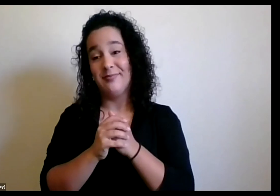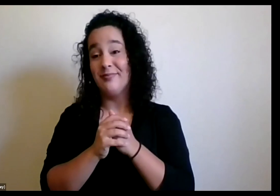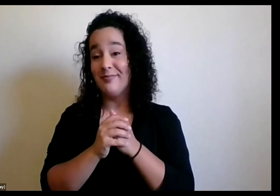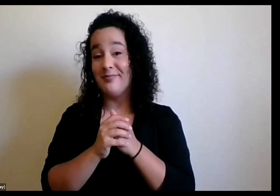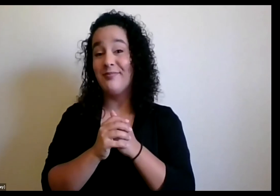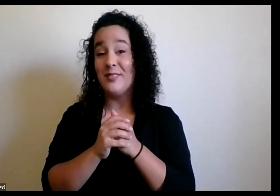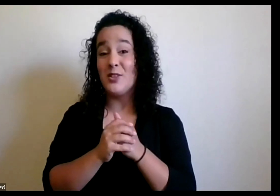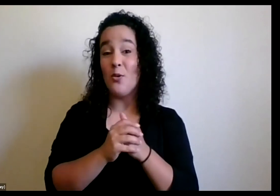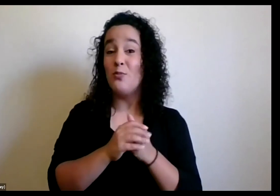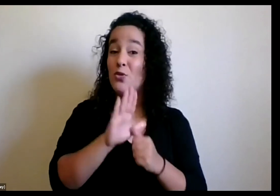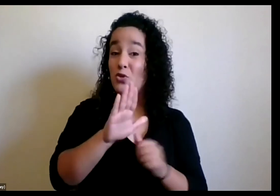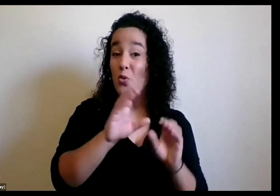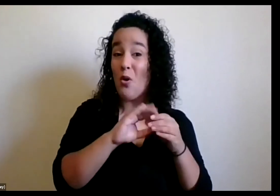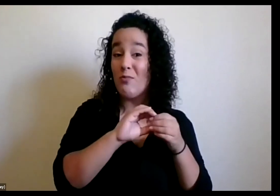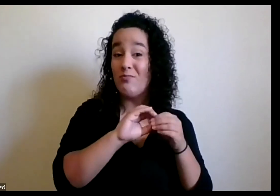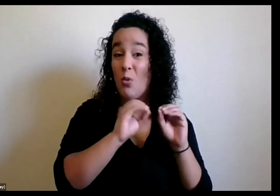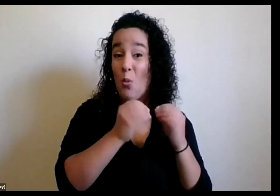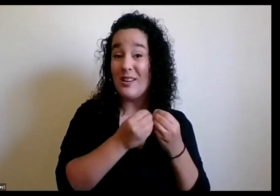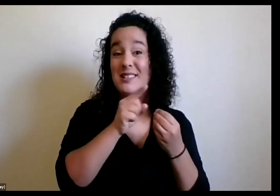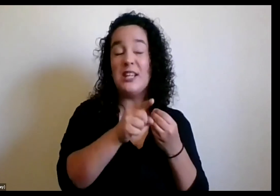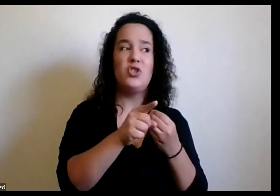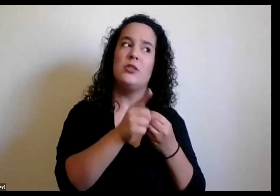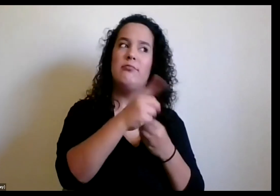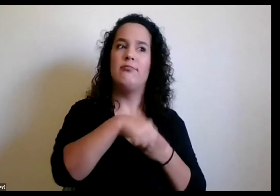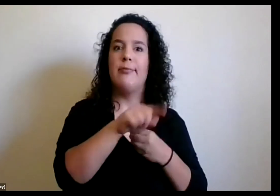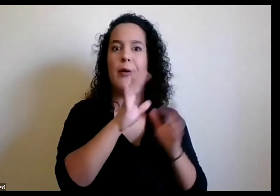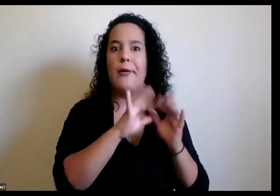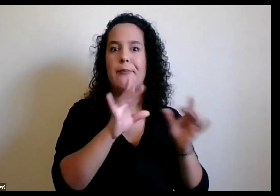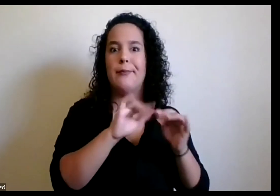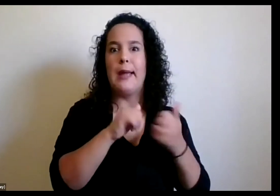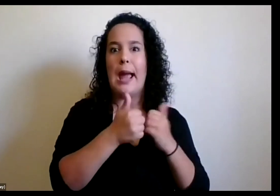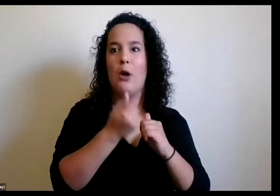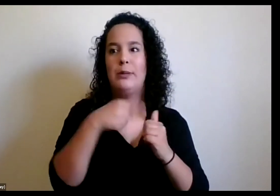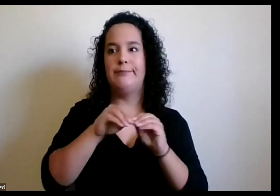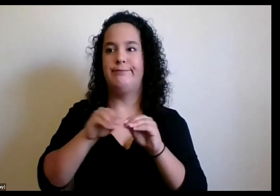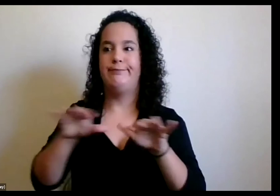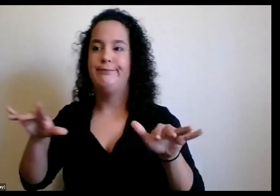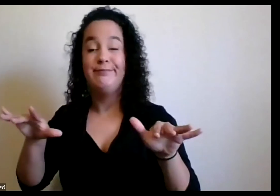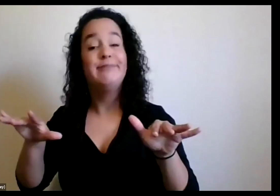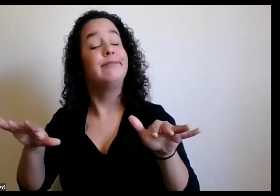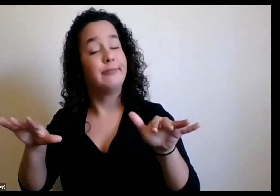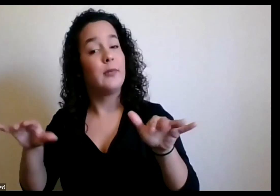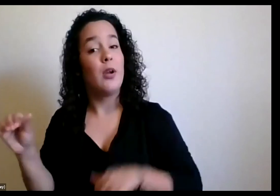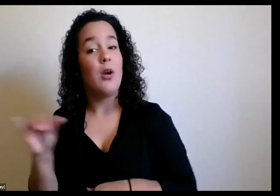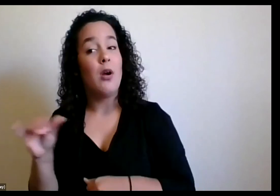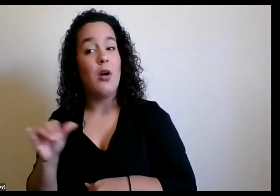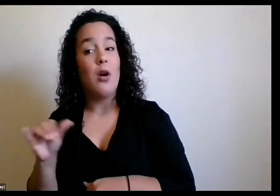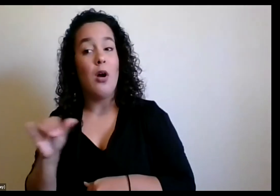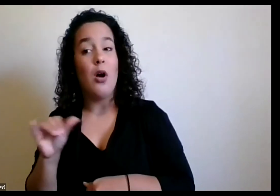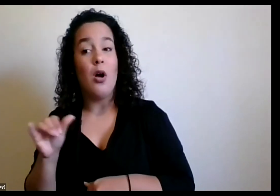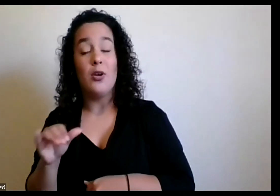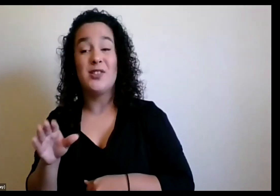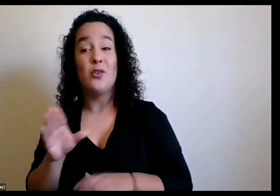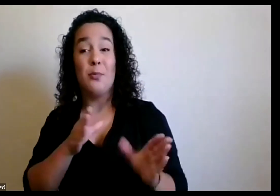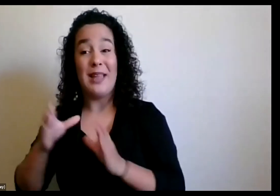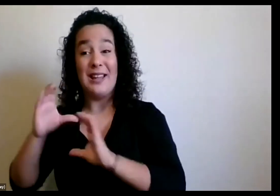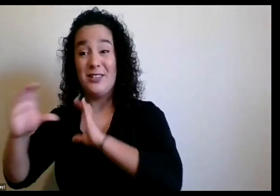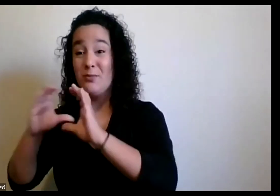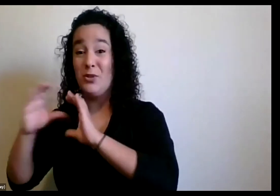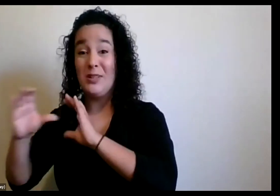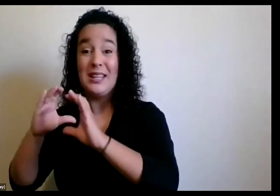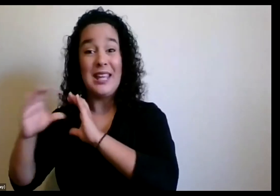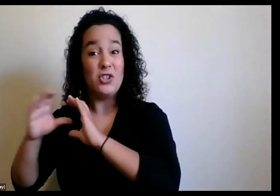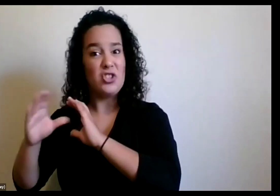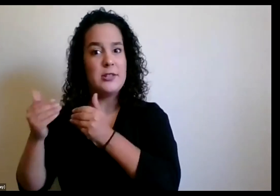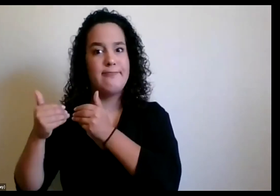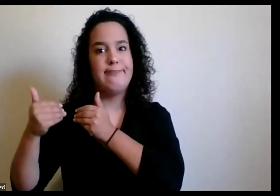putting out there and how you can improve it. We're going to talk about how you can plan some of your communications for the new year come January. We're